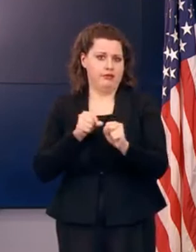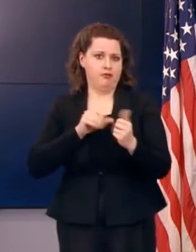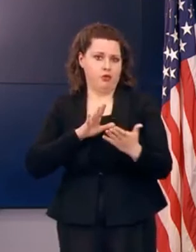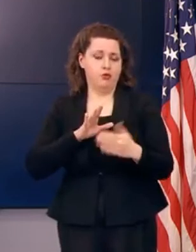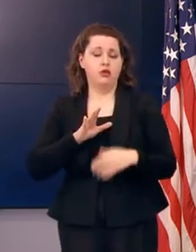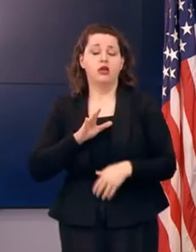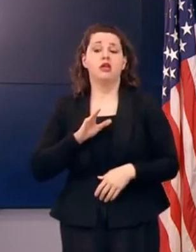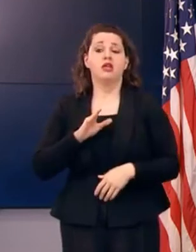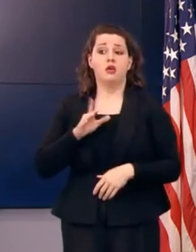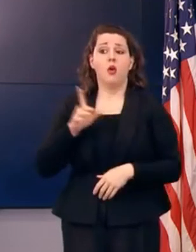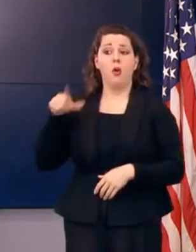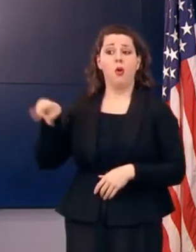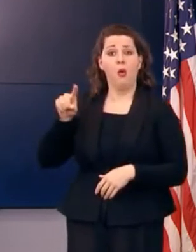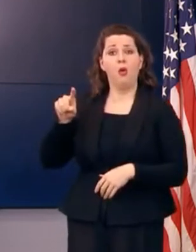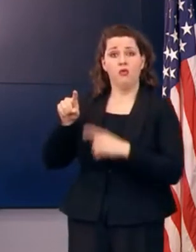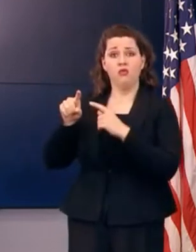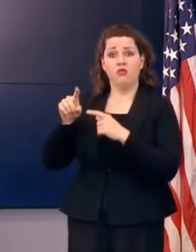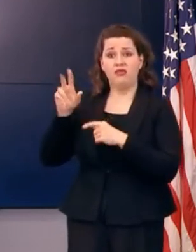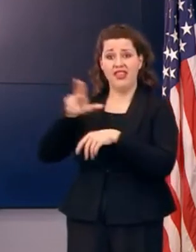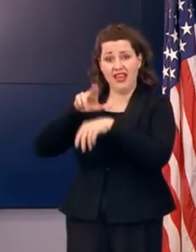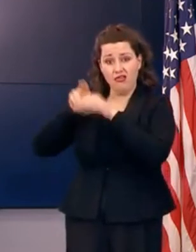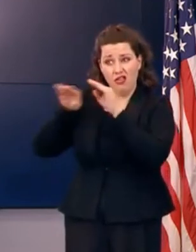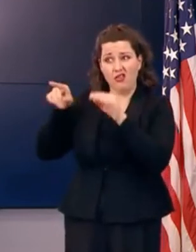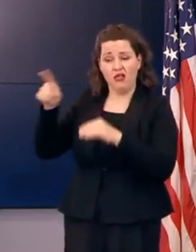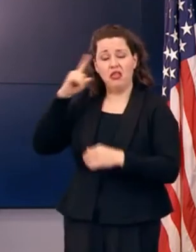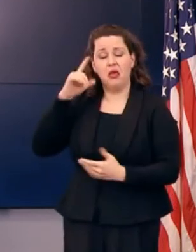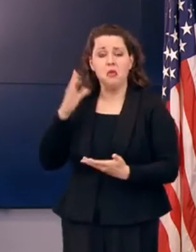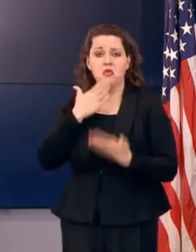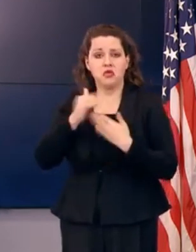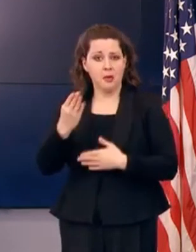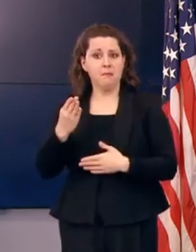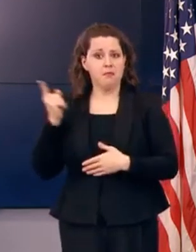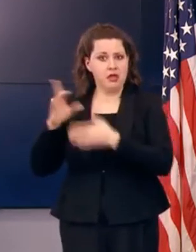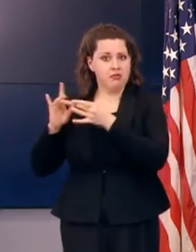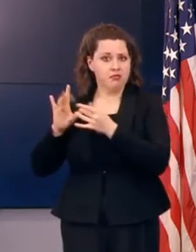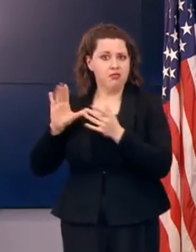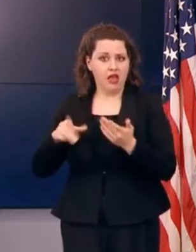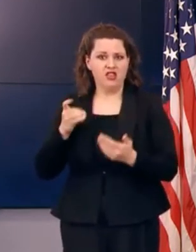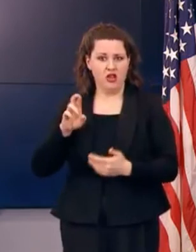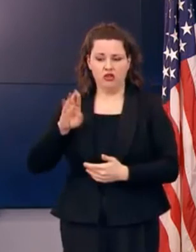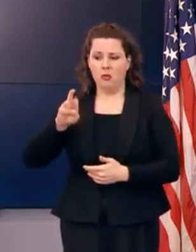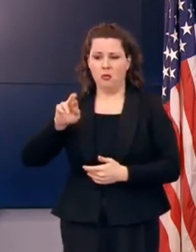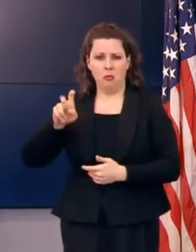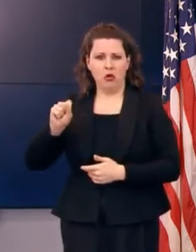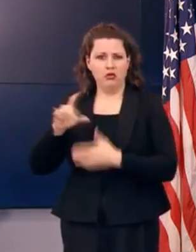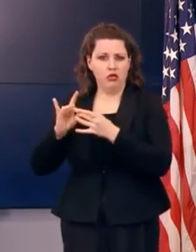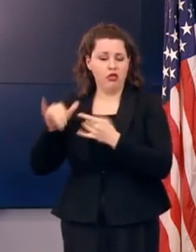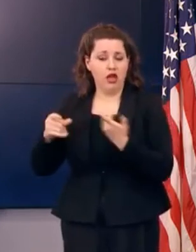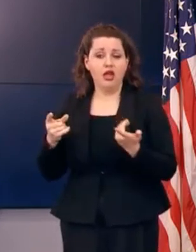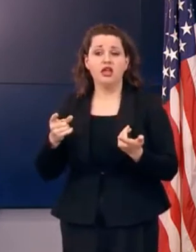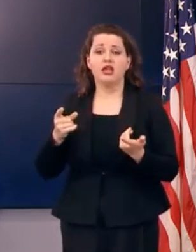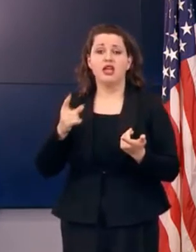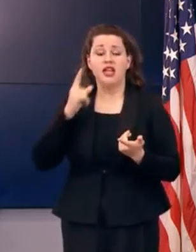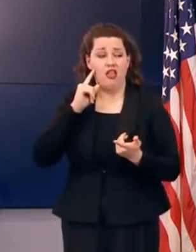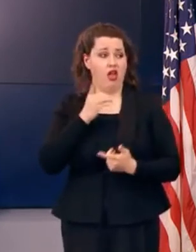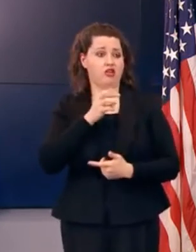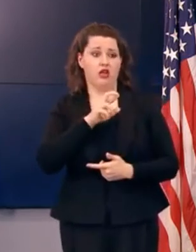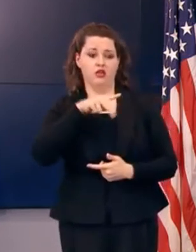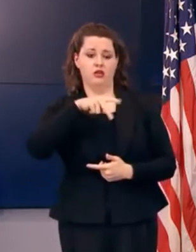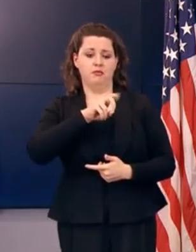evidently, they do think that we're doing a good job. That was the comment that he made. And as I said, I thought Dr. Pedati did